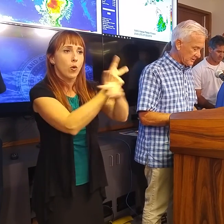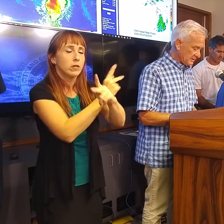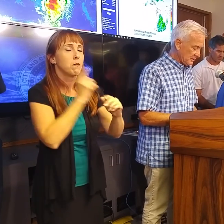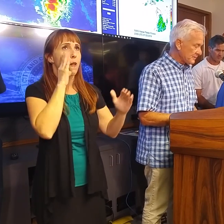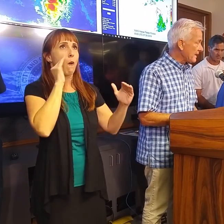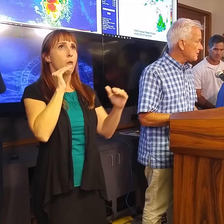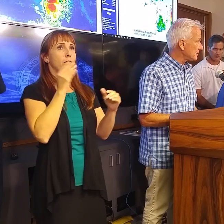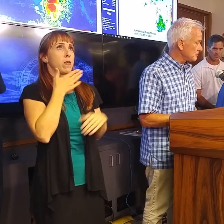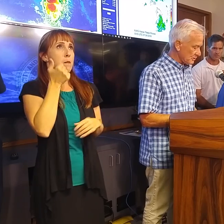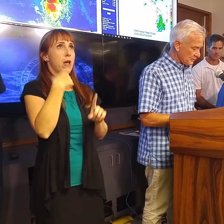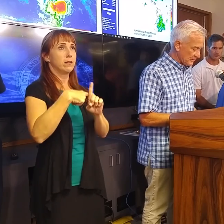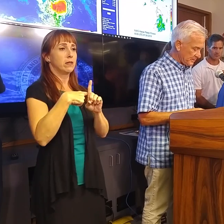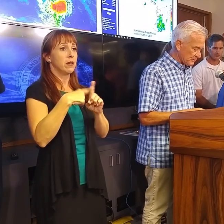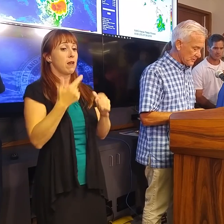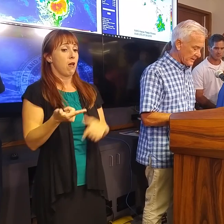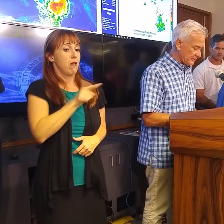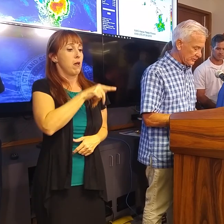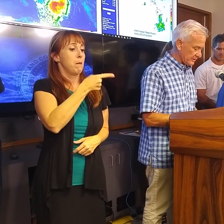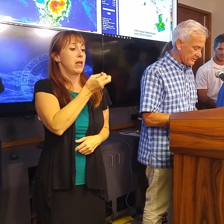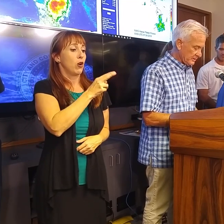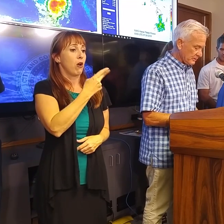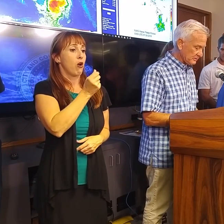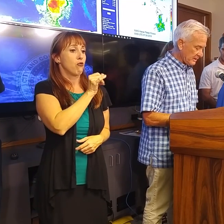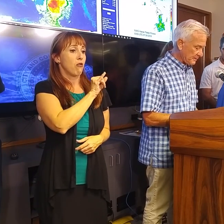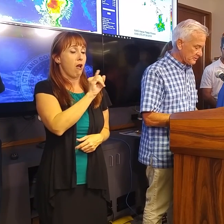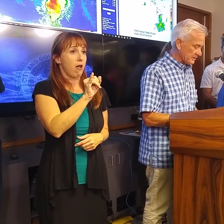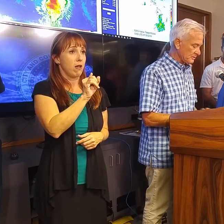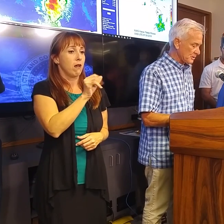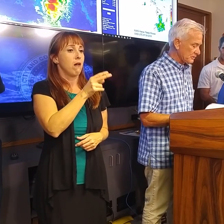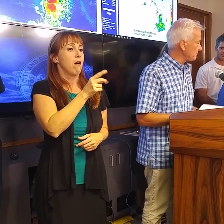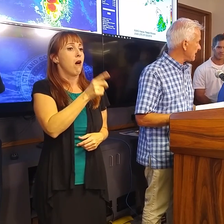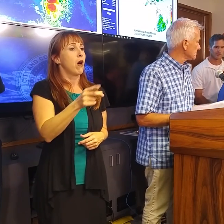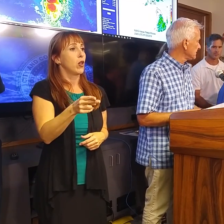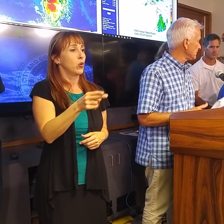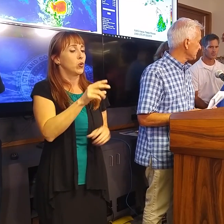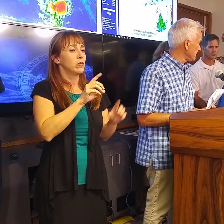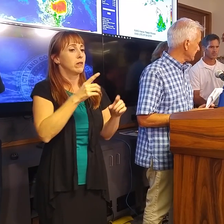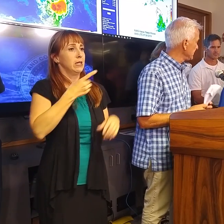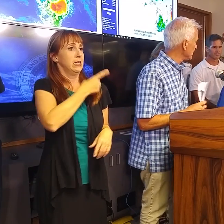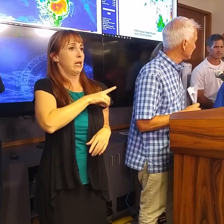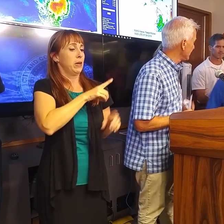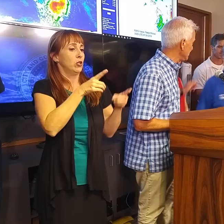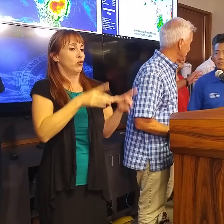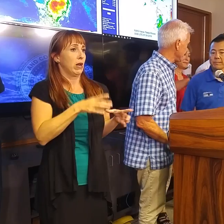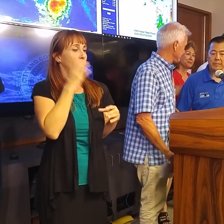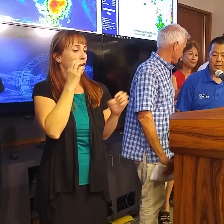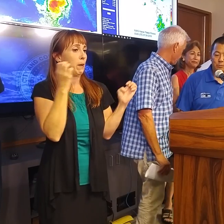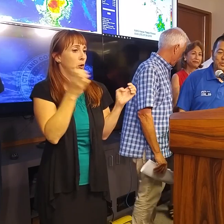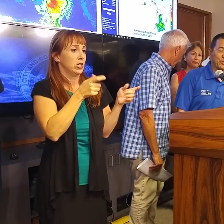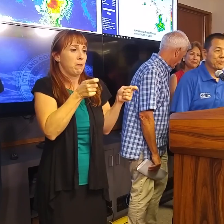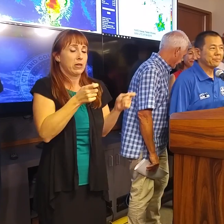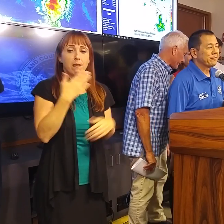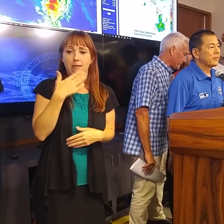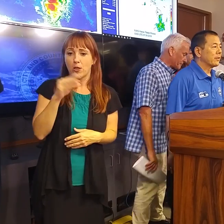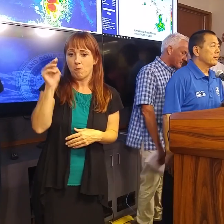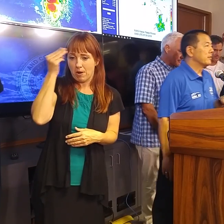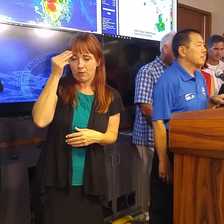best. With that, I want to turn it over to Peter Hirai, who is the Honolulu Deputy Director of Emergency Management, to say a few words. Thank you, Peter. Thank you, Mr.